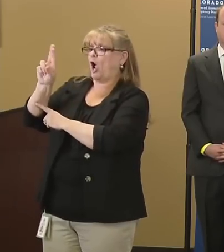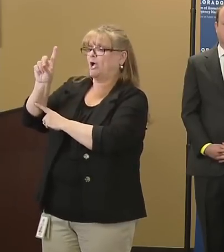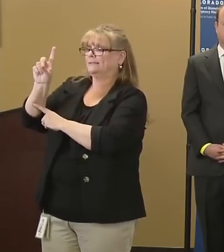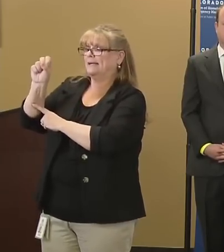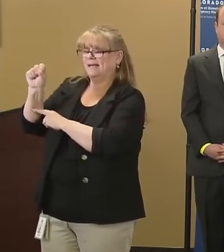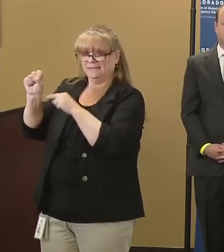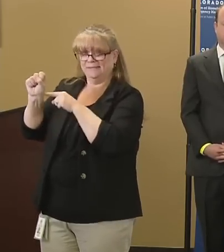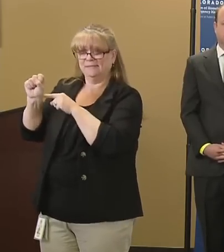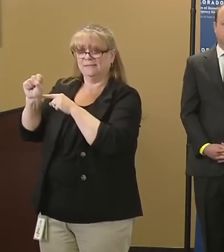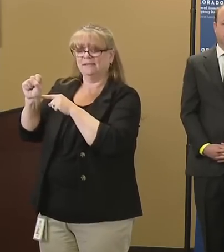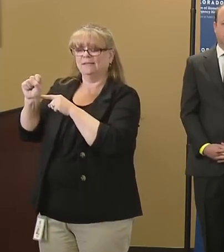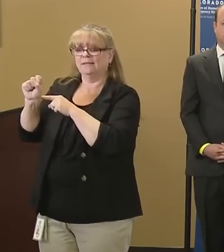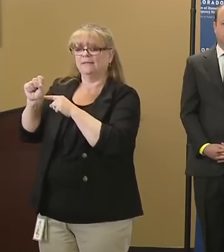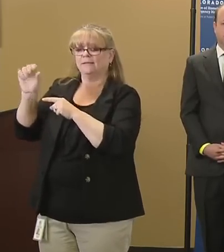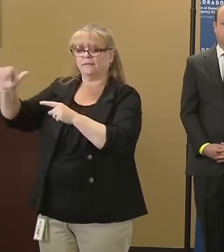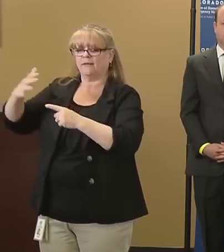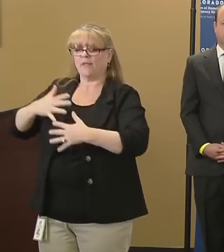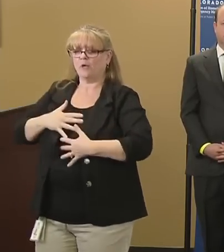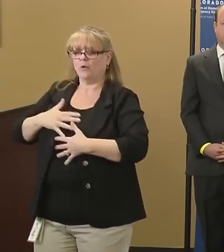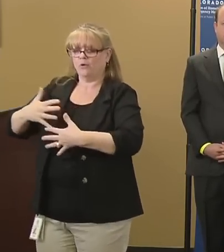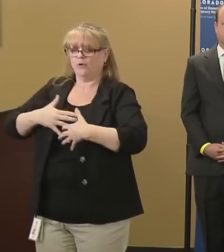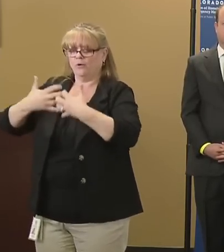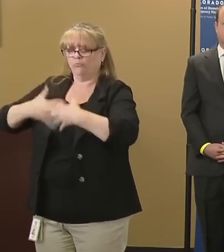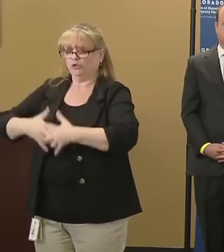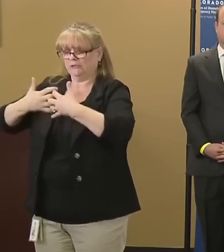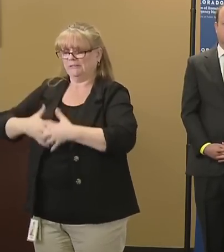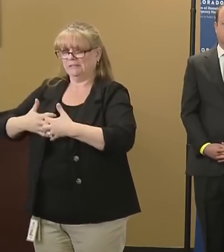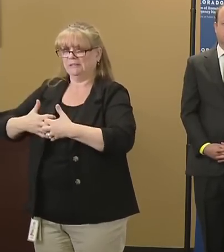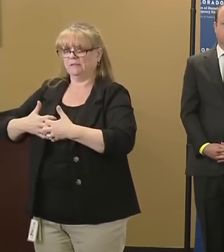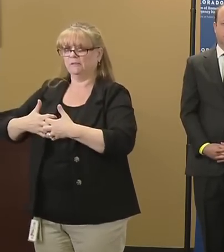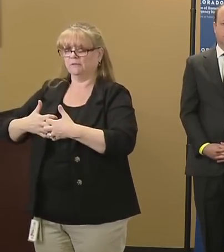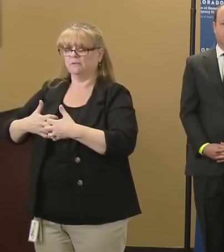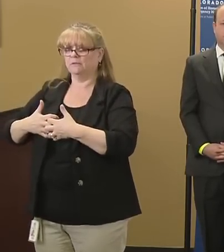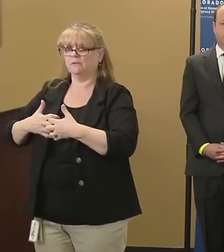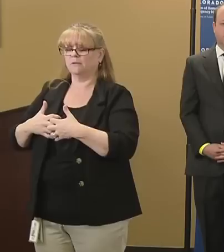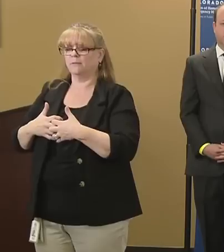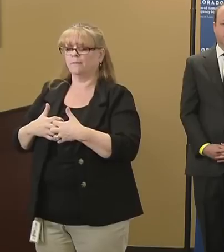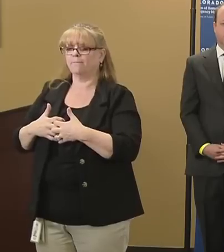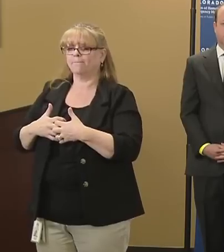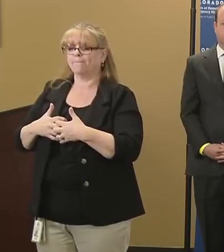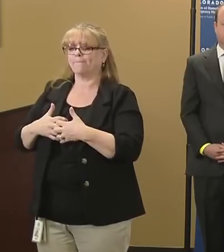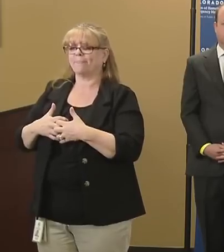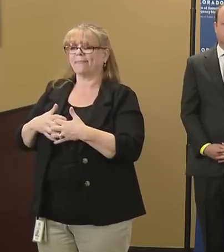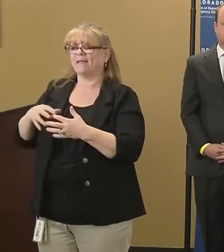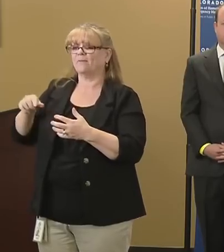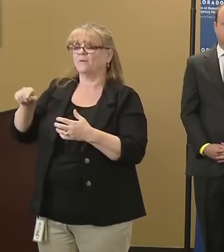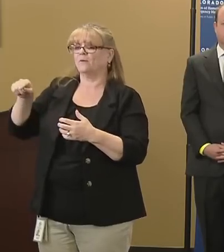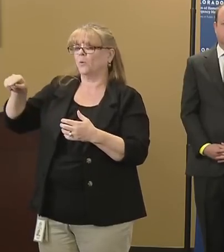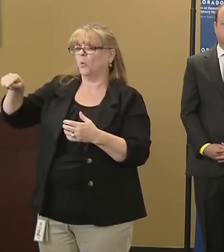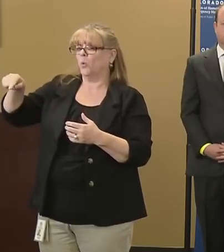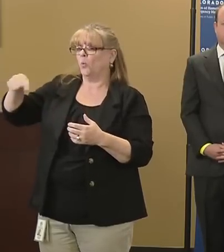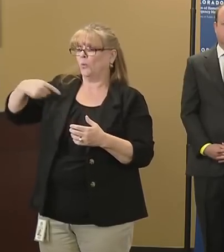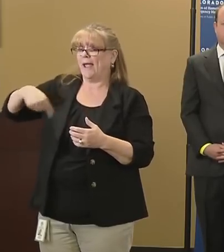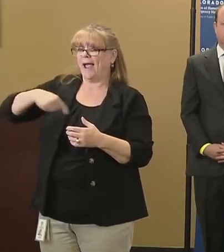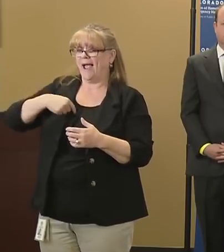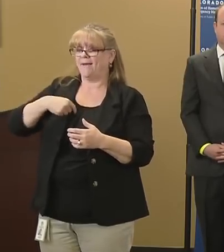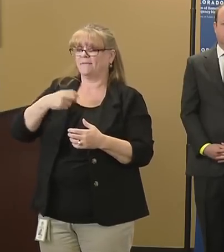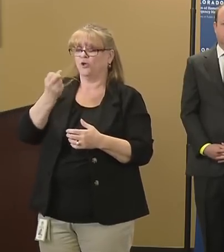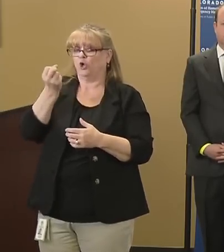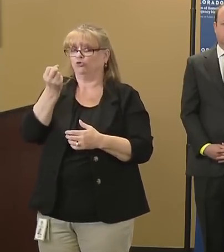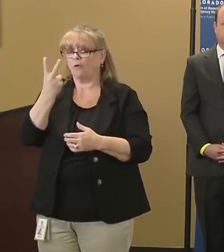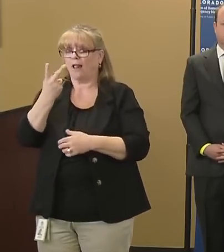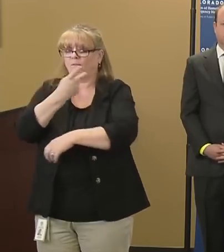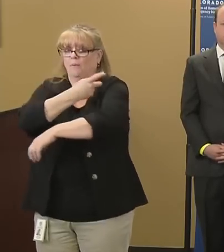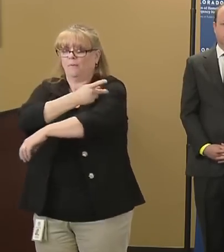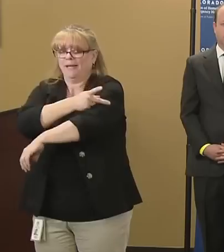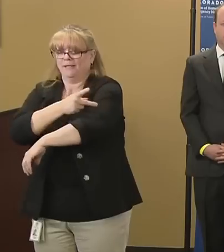was first described in 1967 in a case series of 12 patients at the University of Colorado Hospital. So